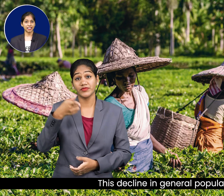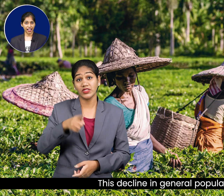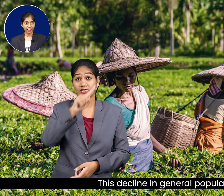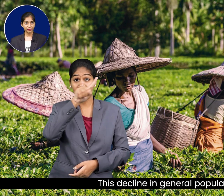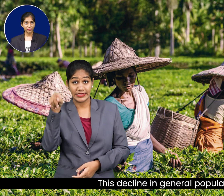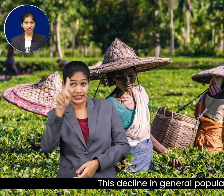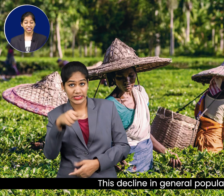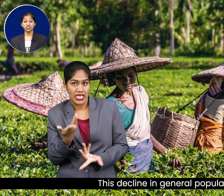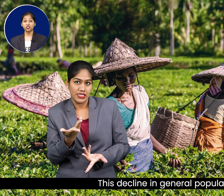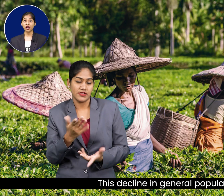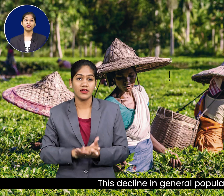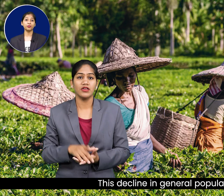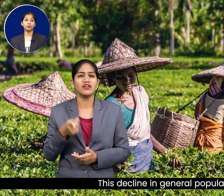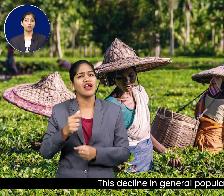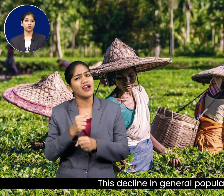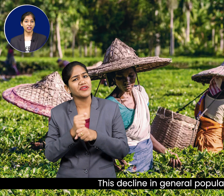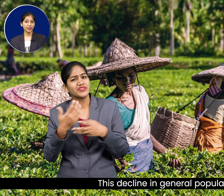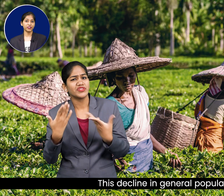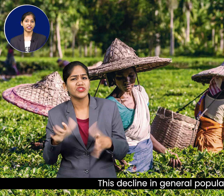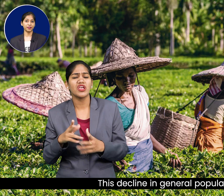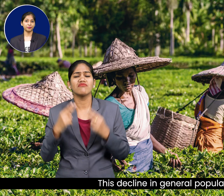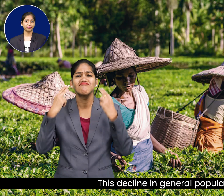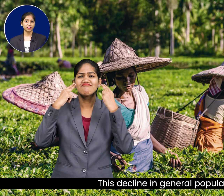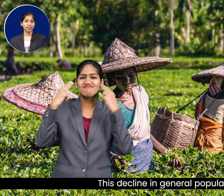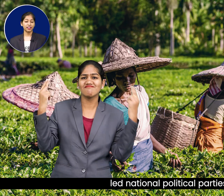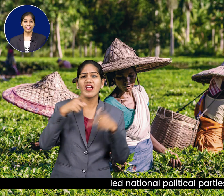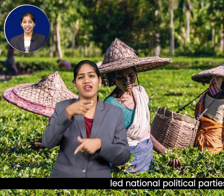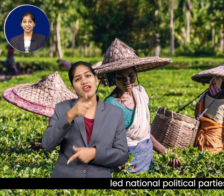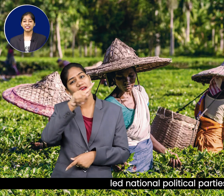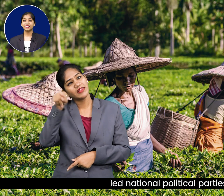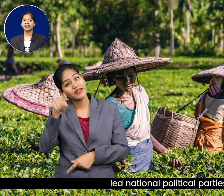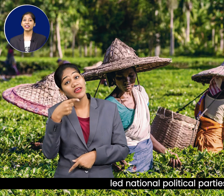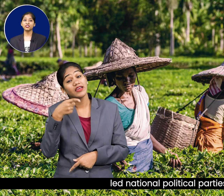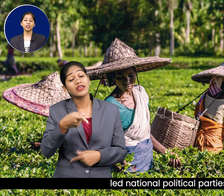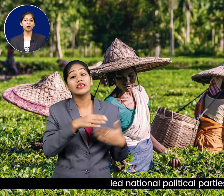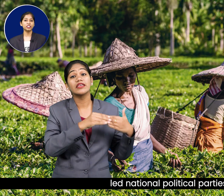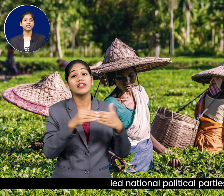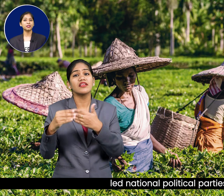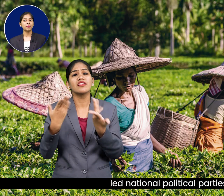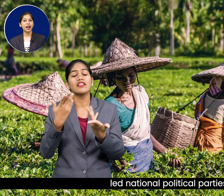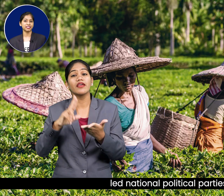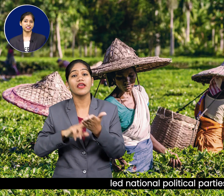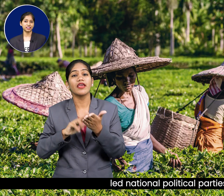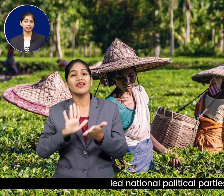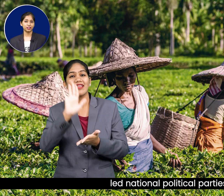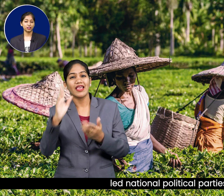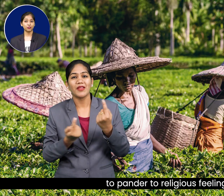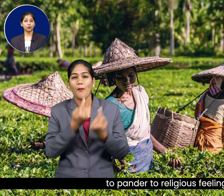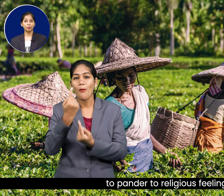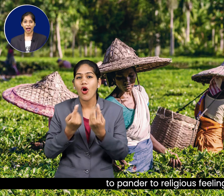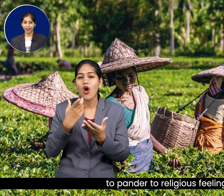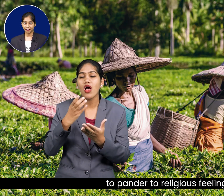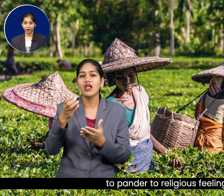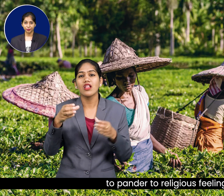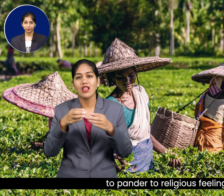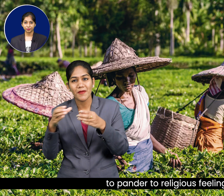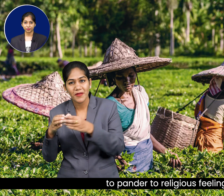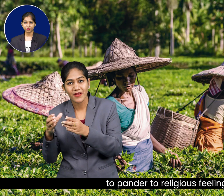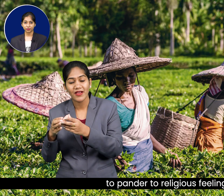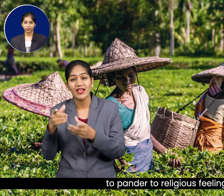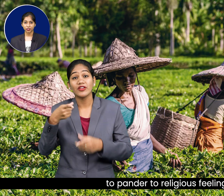This decline in general popularity led national political parties to